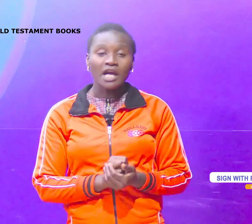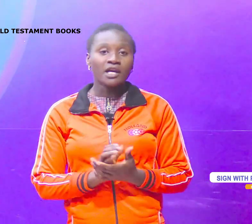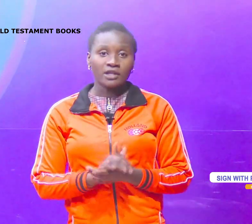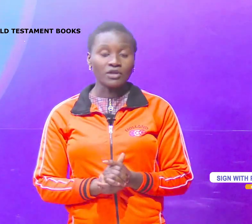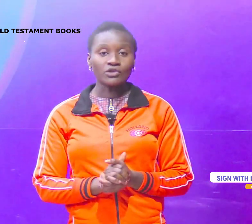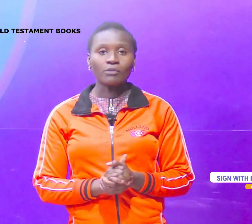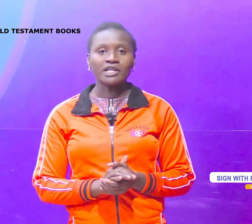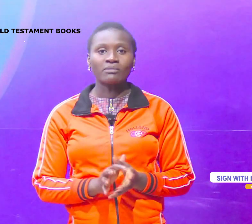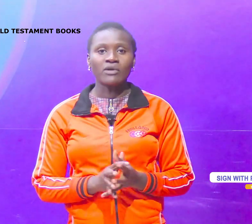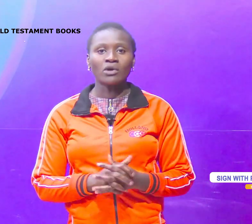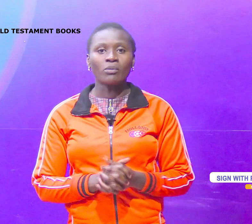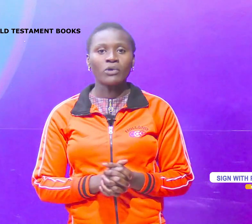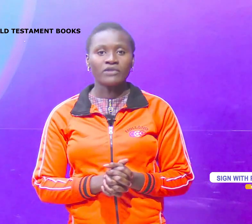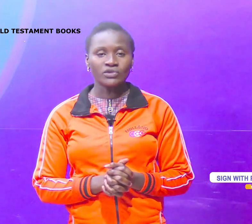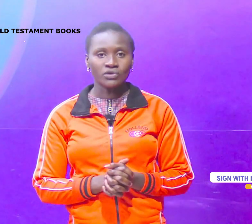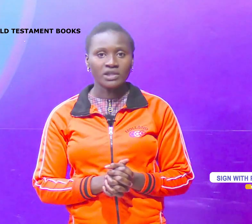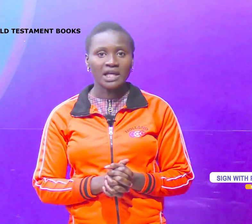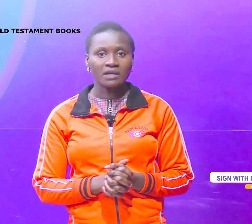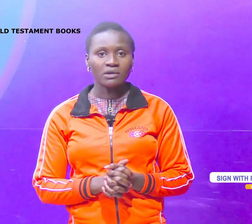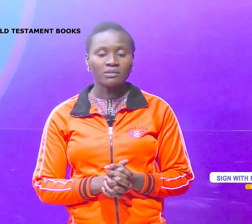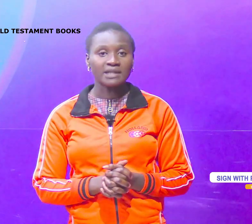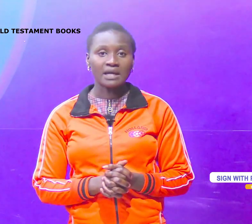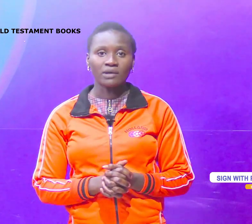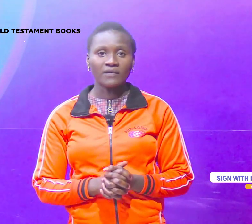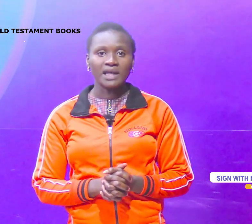Thank you so much, my viewer. Hope you have enjoyed learning with me, Sign with Phylis.